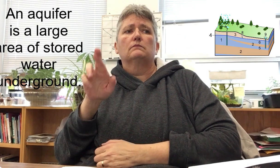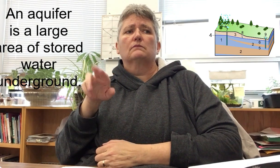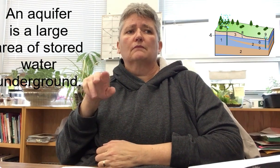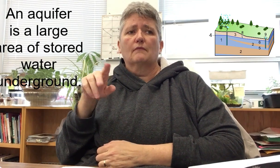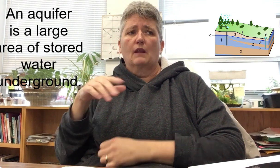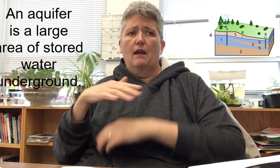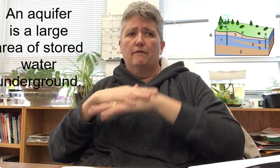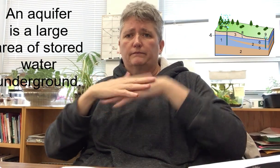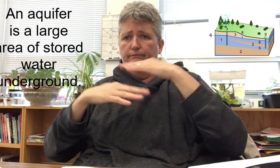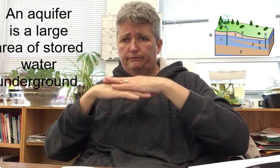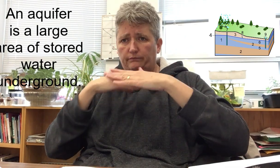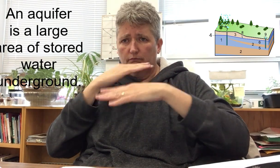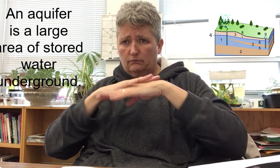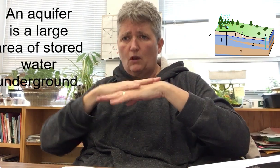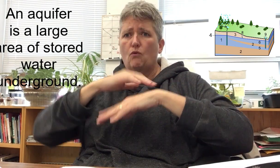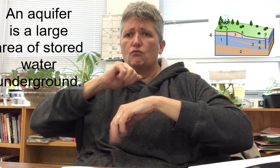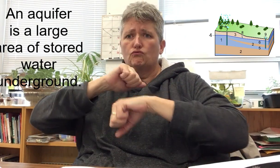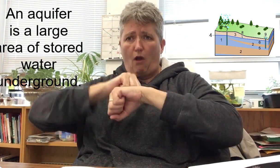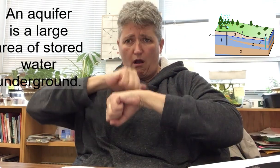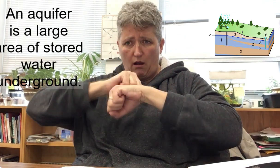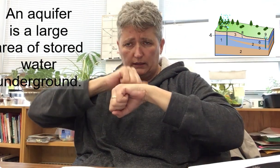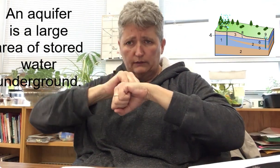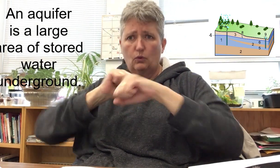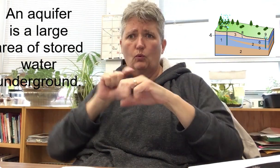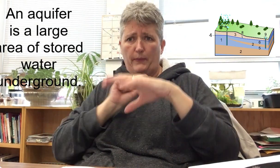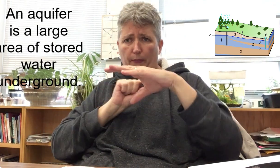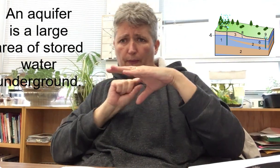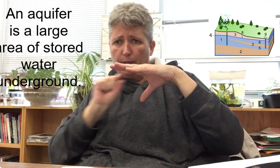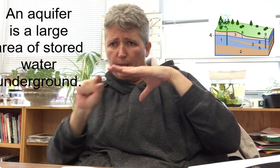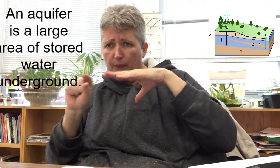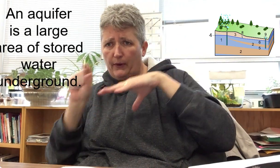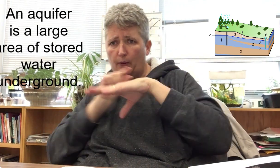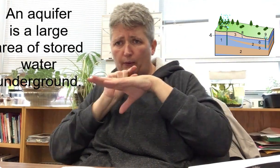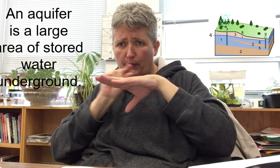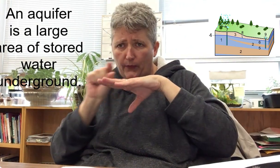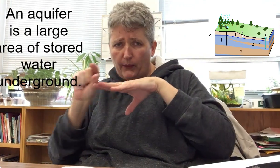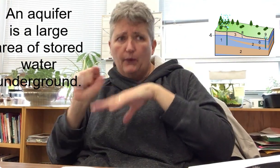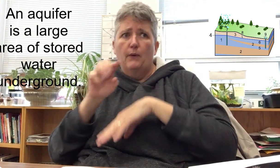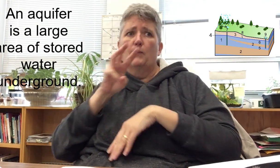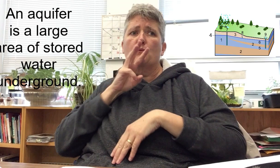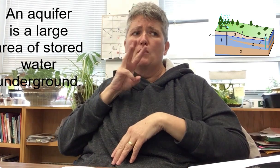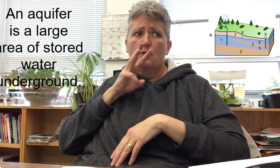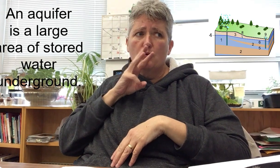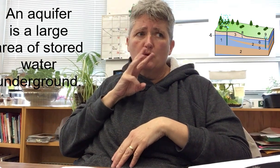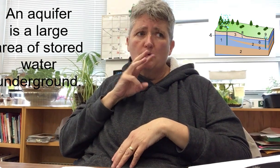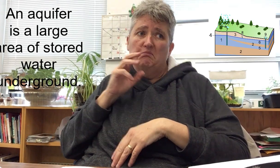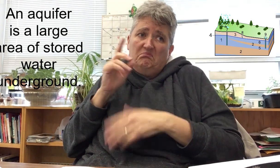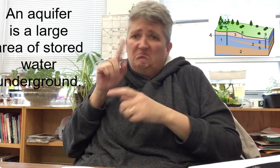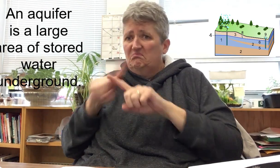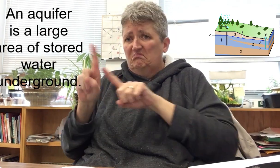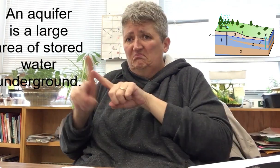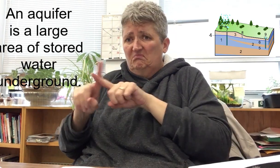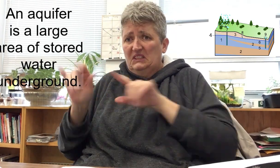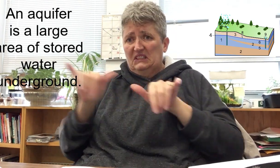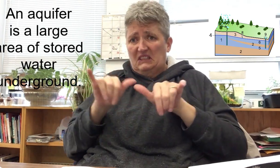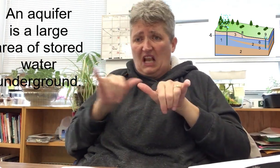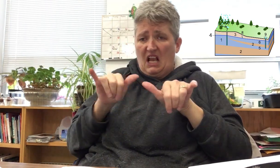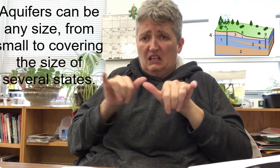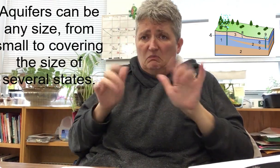And those are layers of rocks, but there's layers of water in there as well. Could be a small one or a big one, the